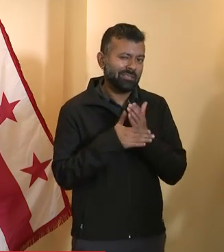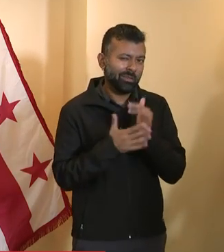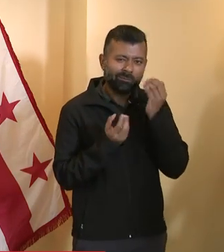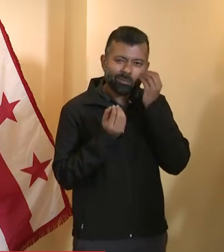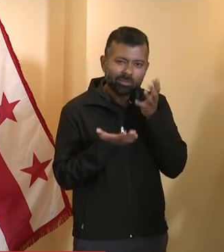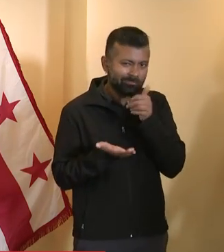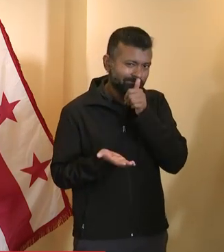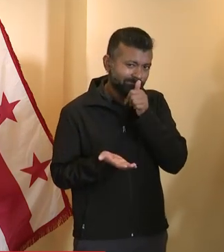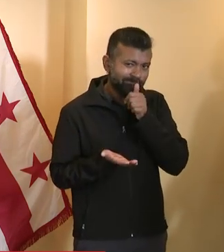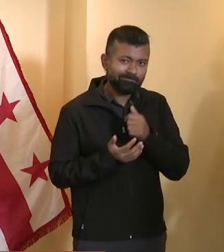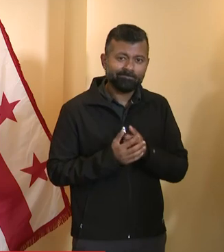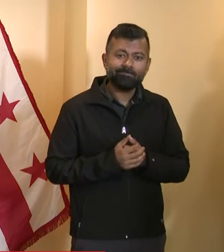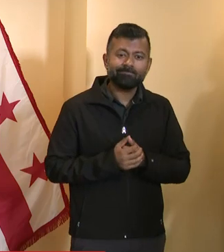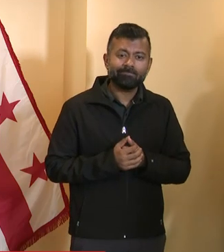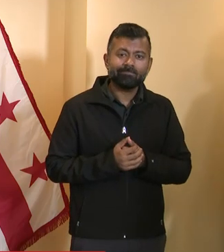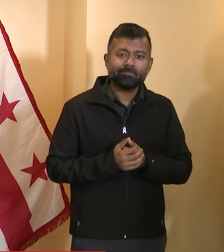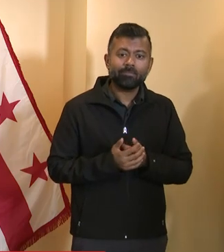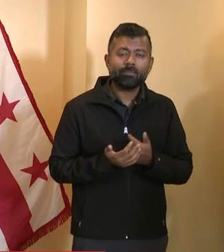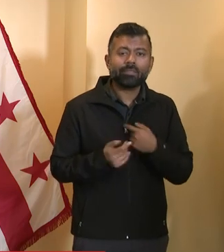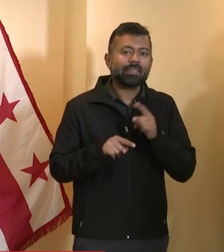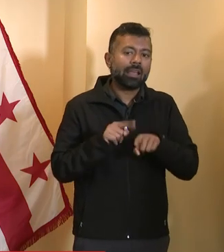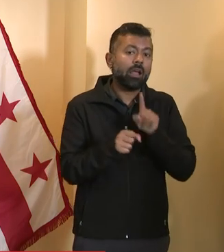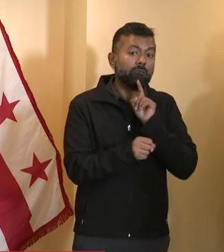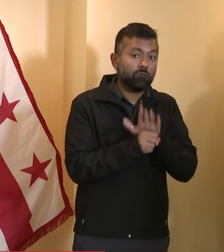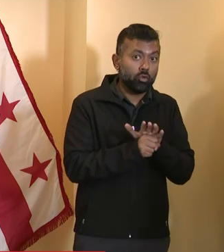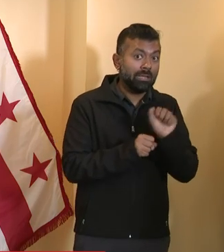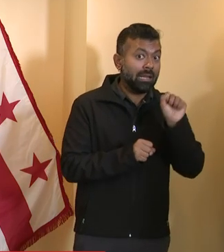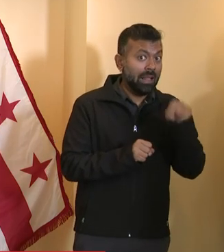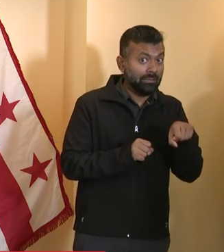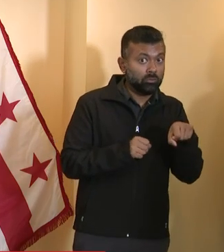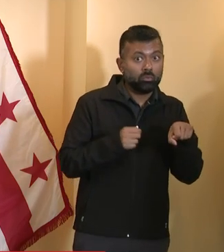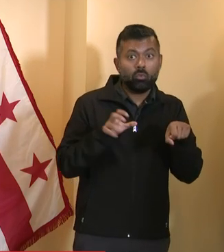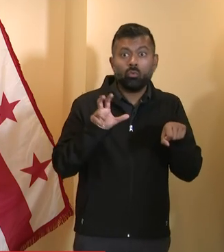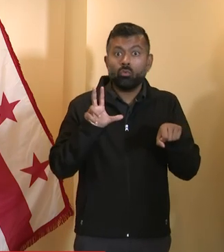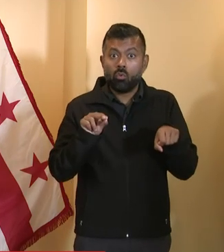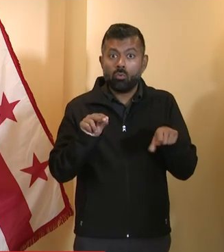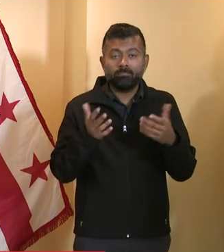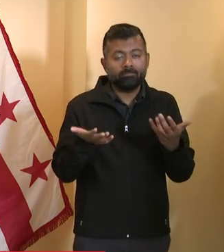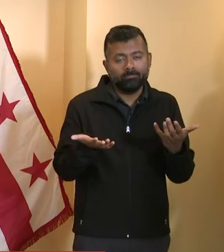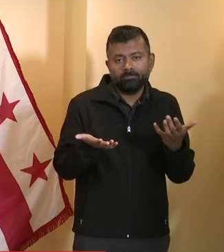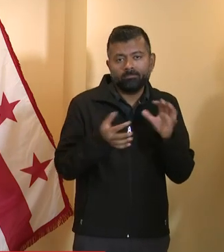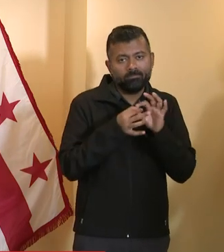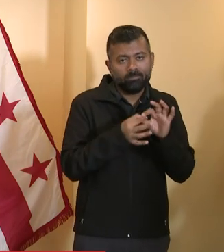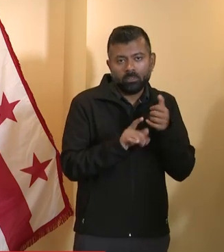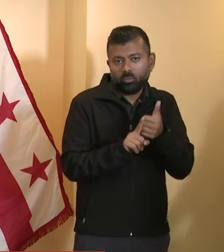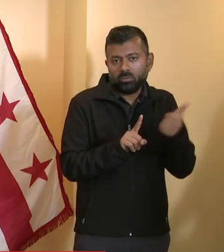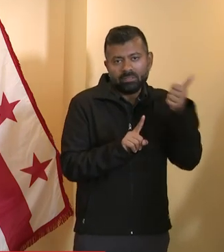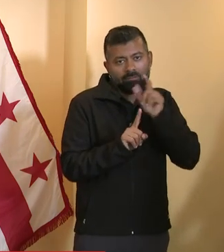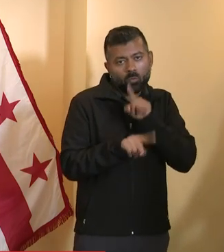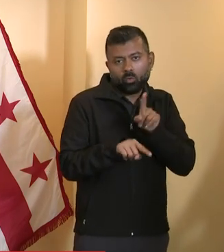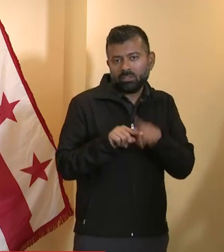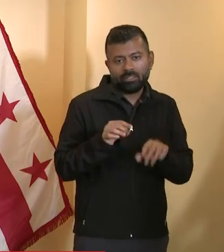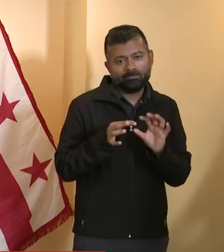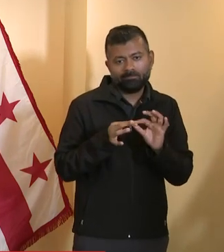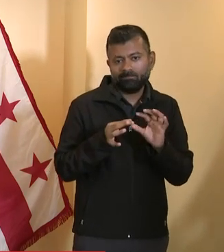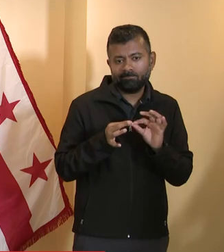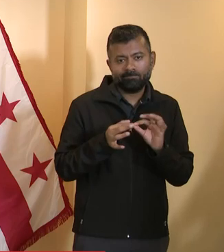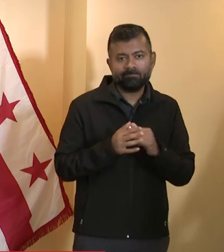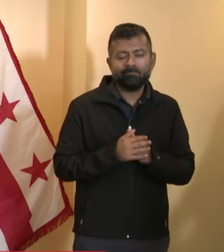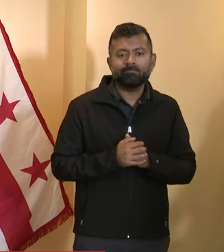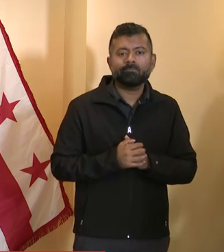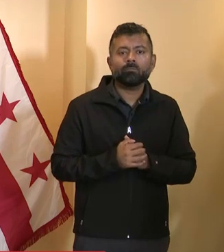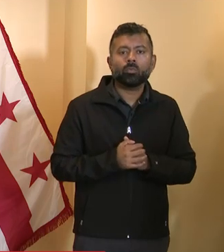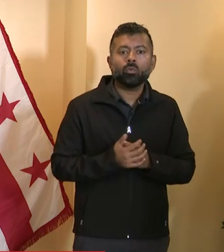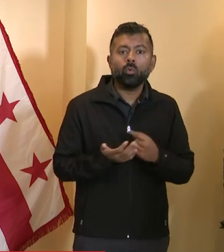that it was off the table. I can say, like many of you, we responded to